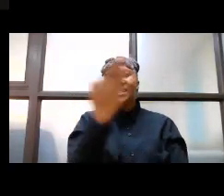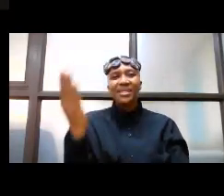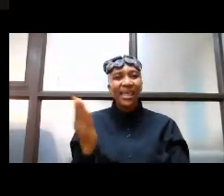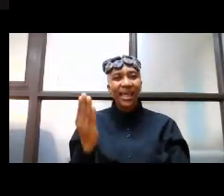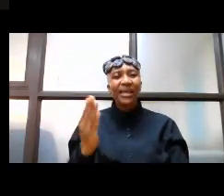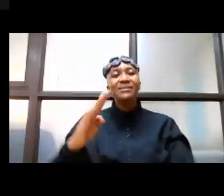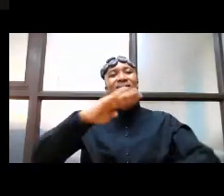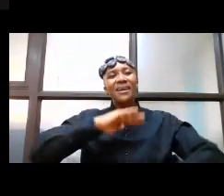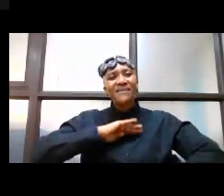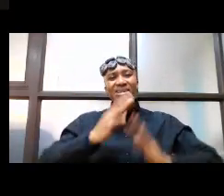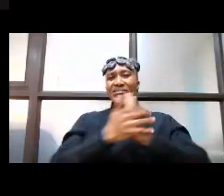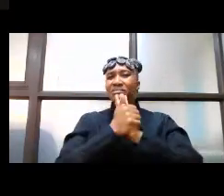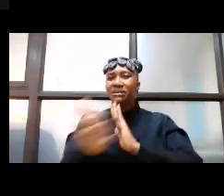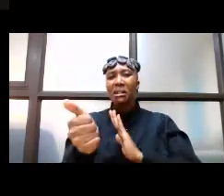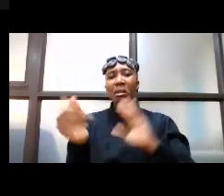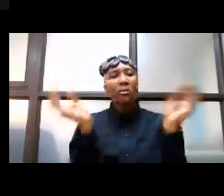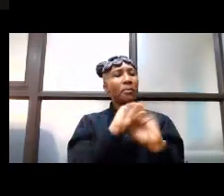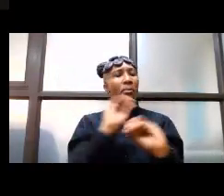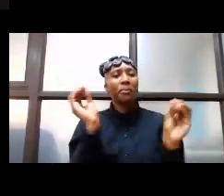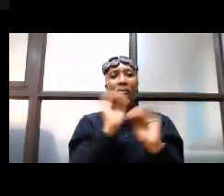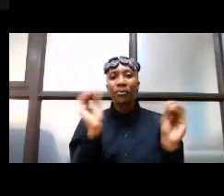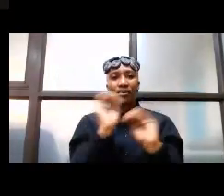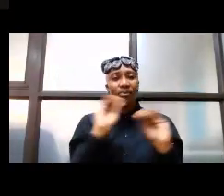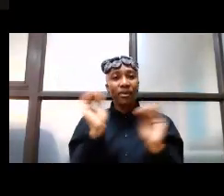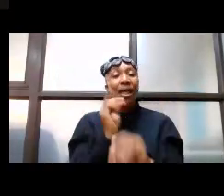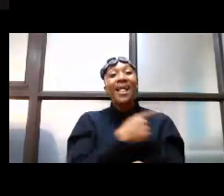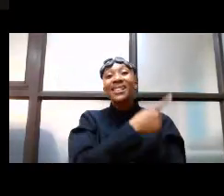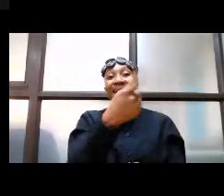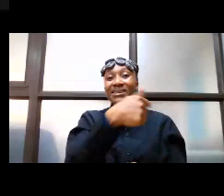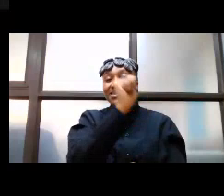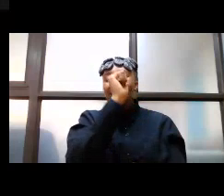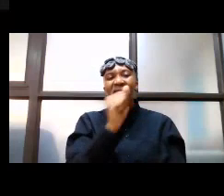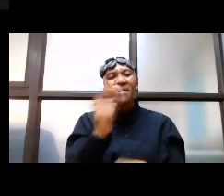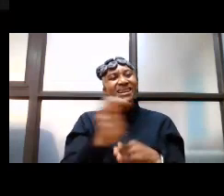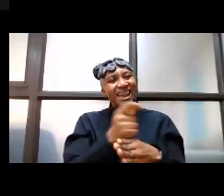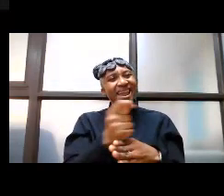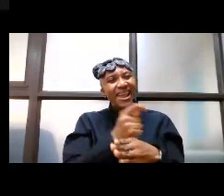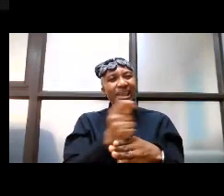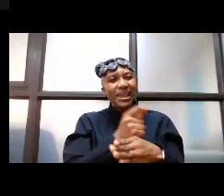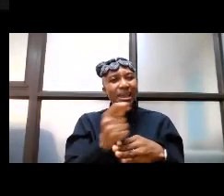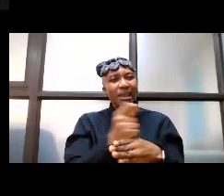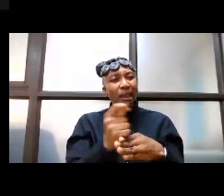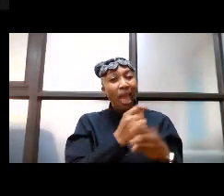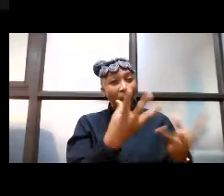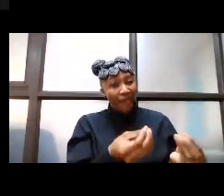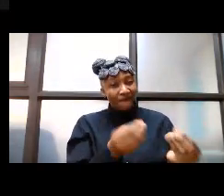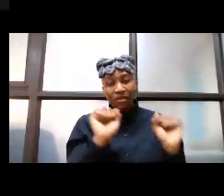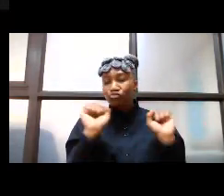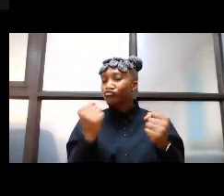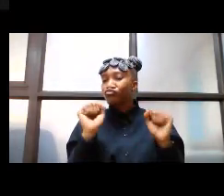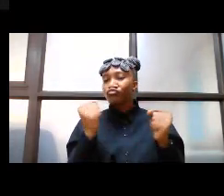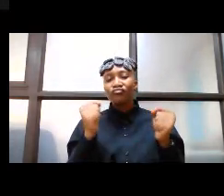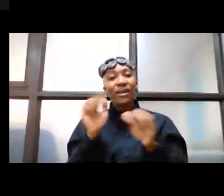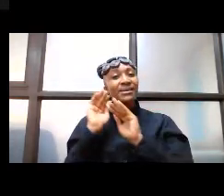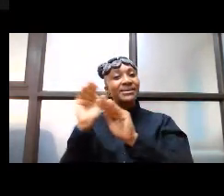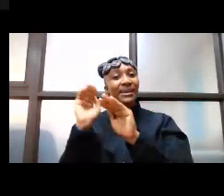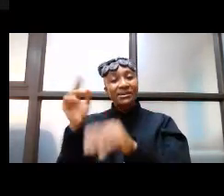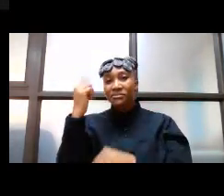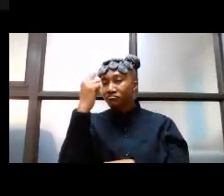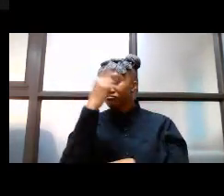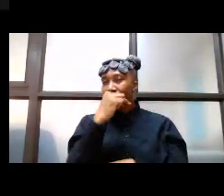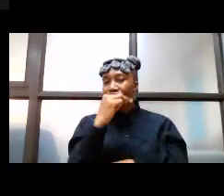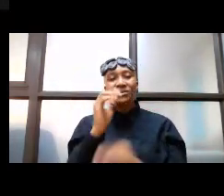sufficient skills or they are not well trained to teach blind and visually